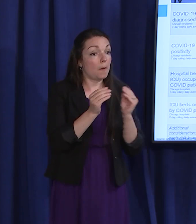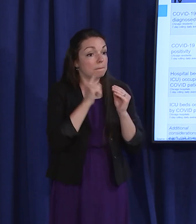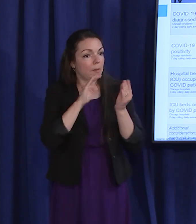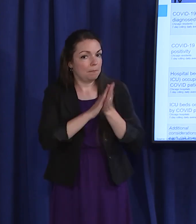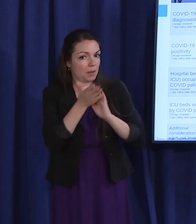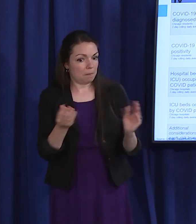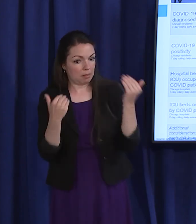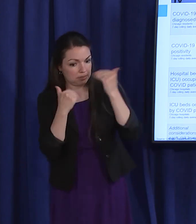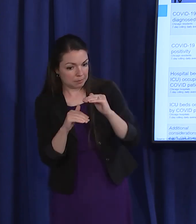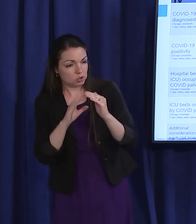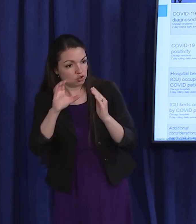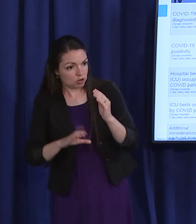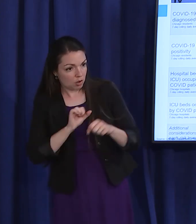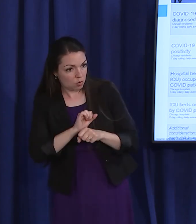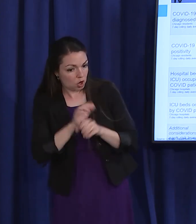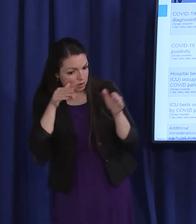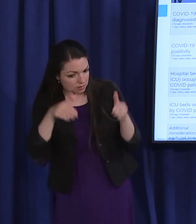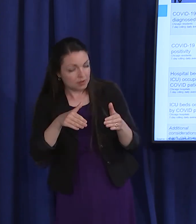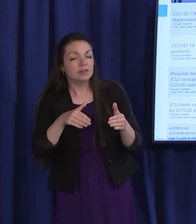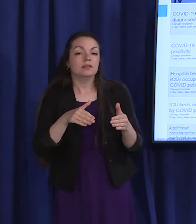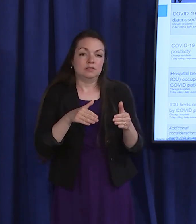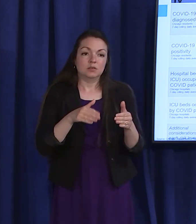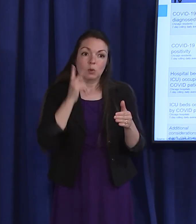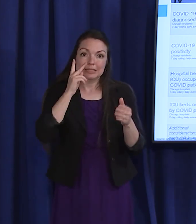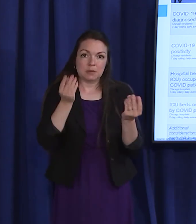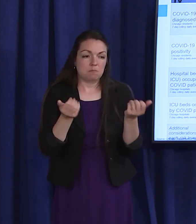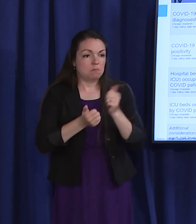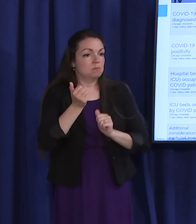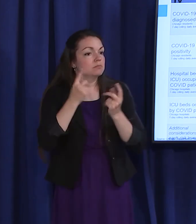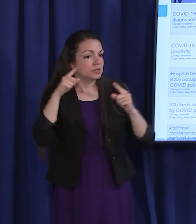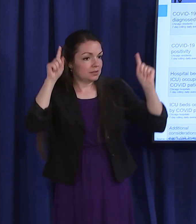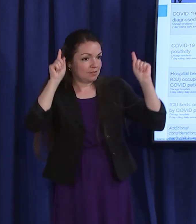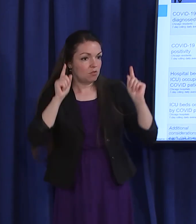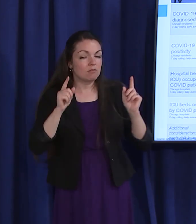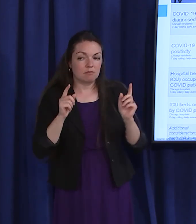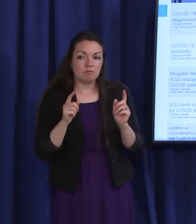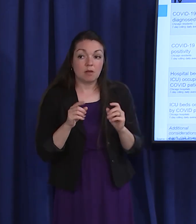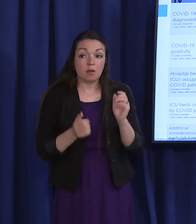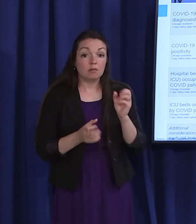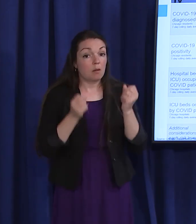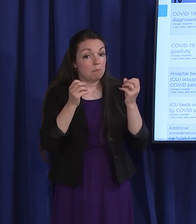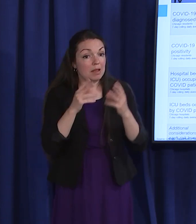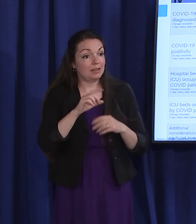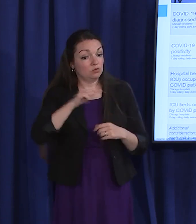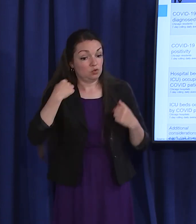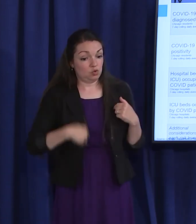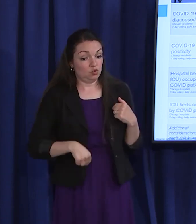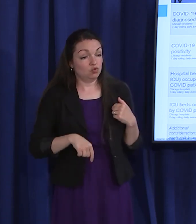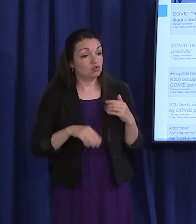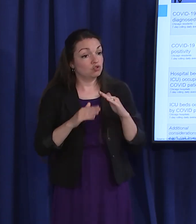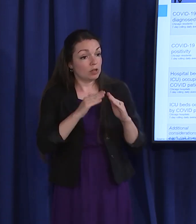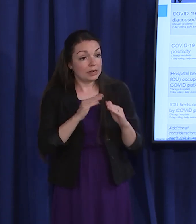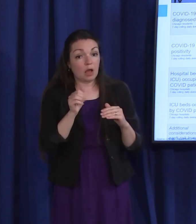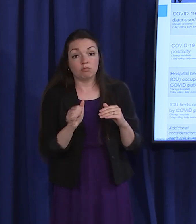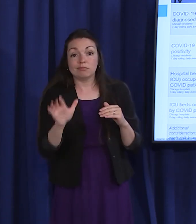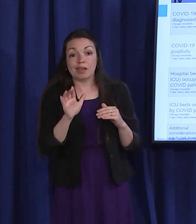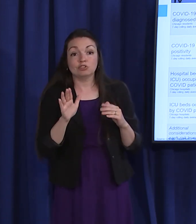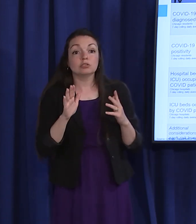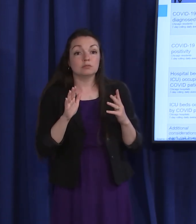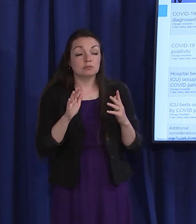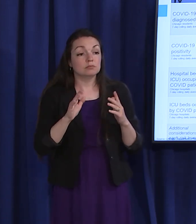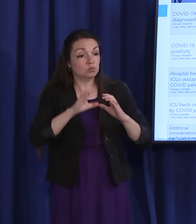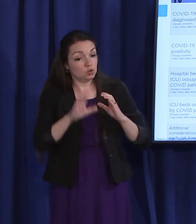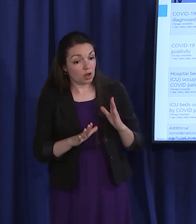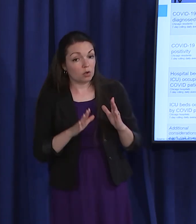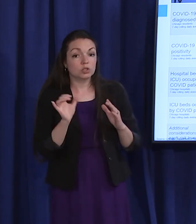it's been very successful. It was also very good for a lot of the Asian Chicagoans, Chinatown. A lot of folks got vaccinated there too, and we